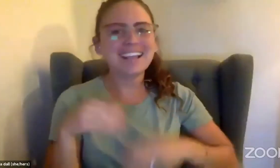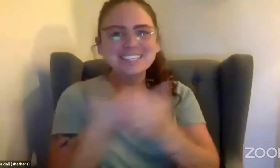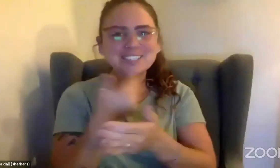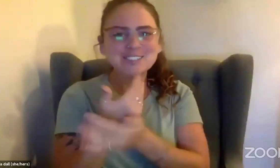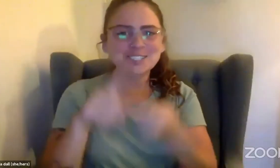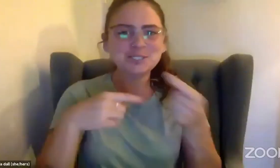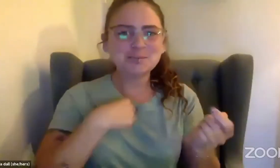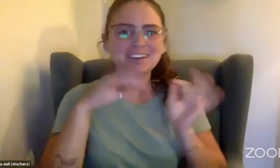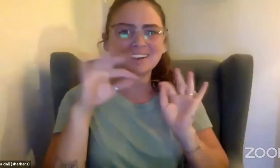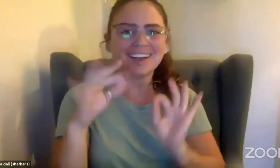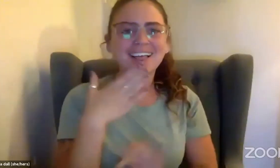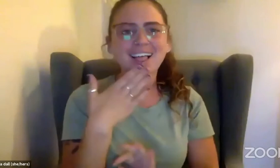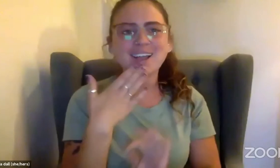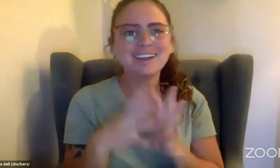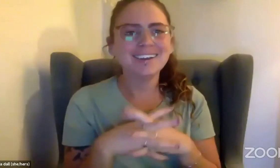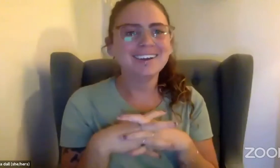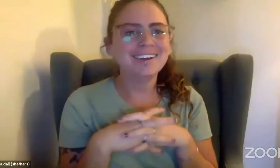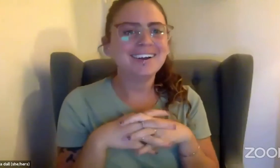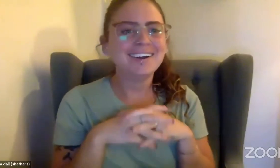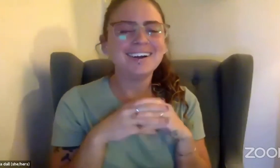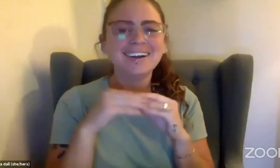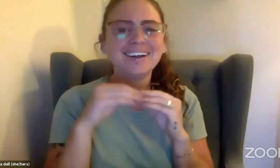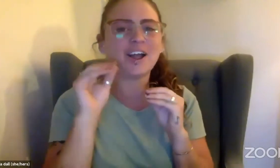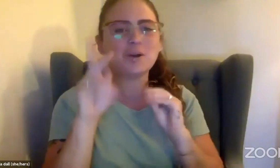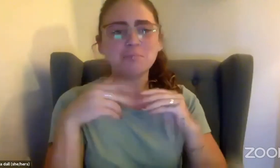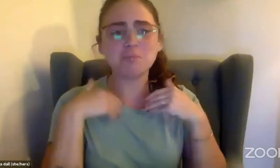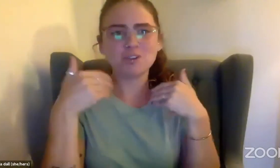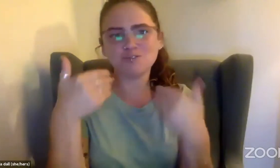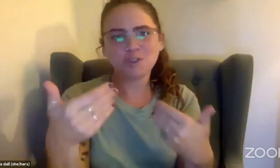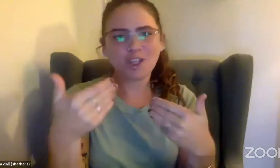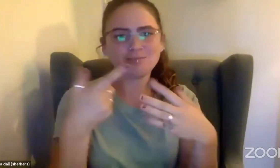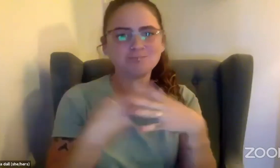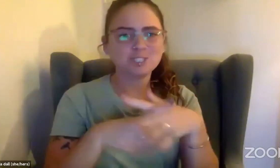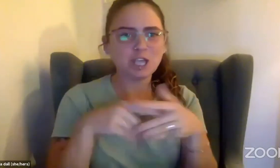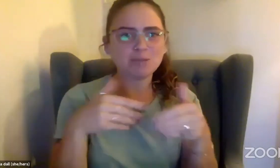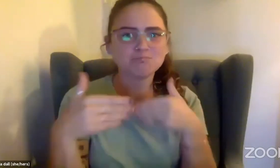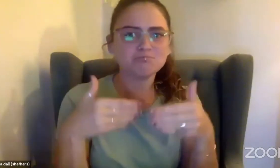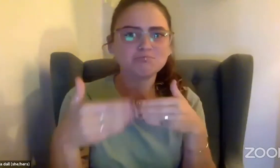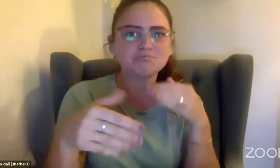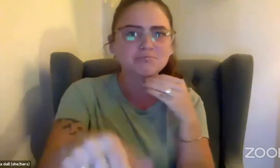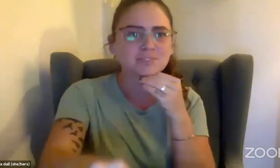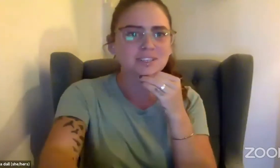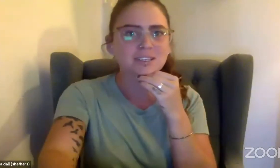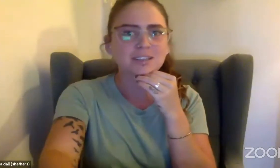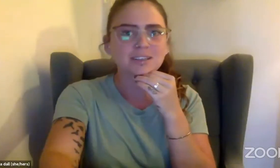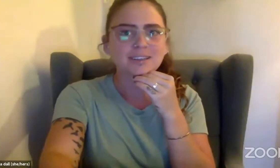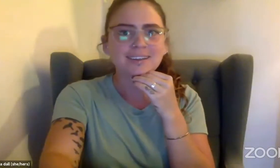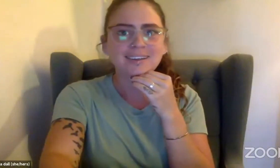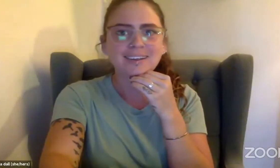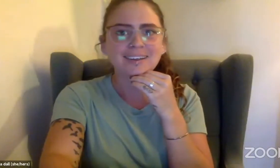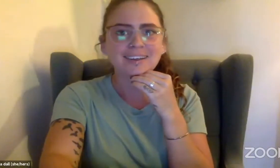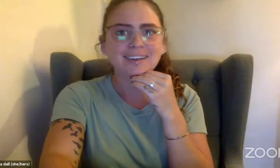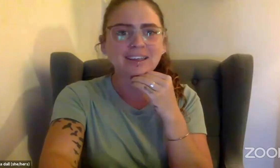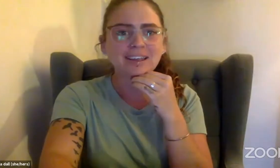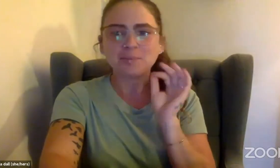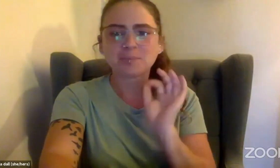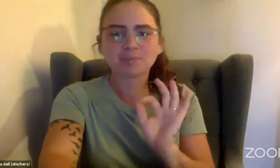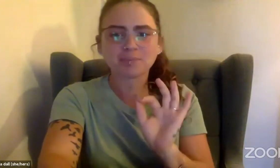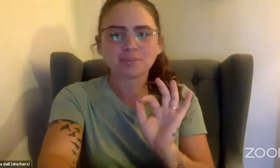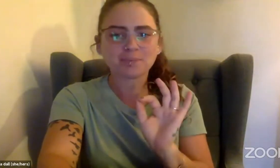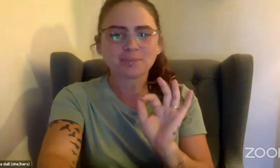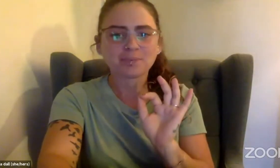Sorry. Okay, all right, that is new to me. Okay,